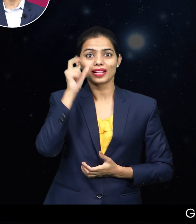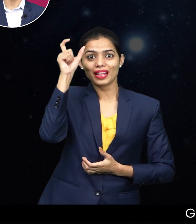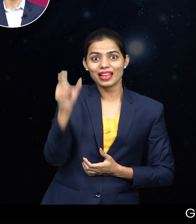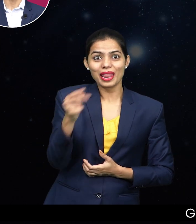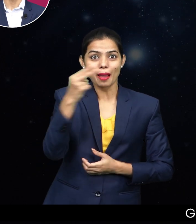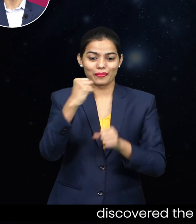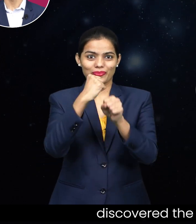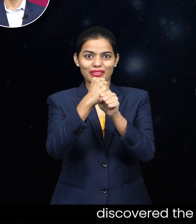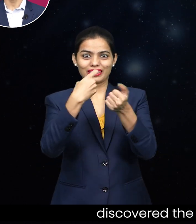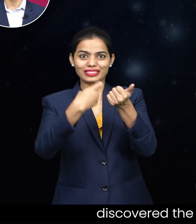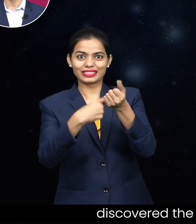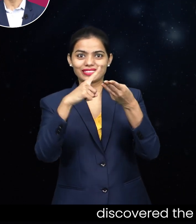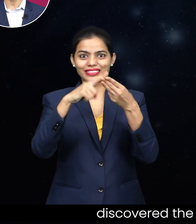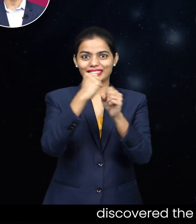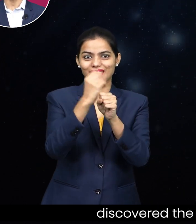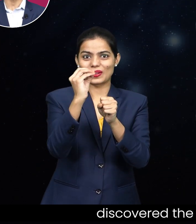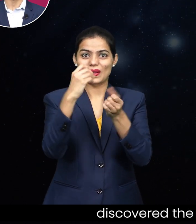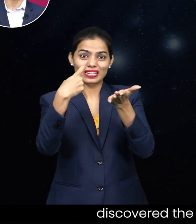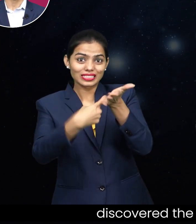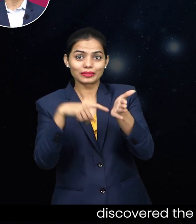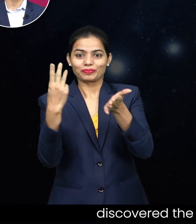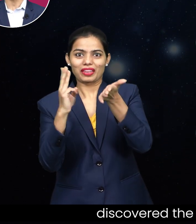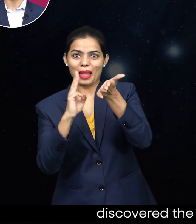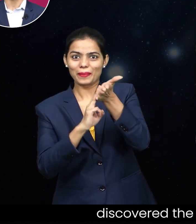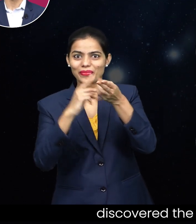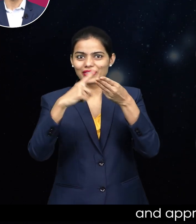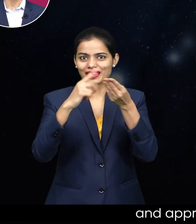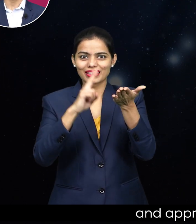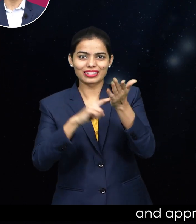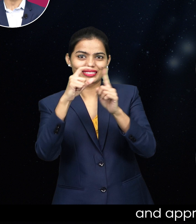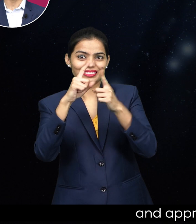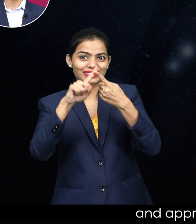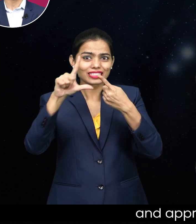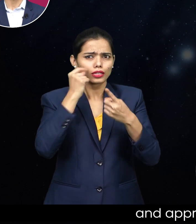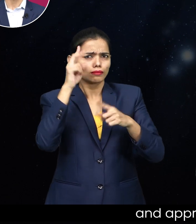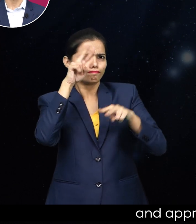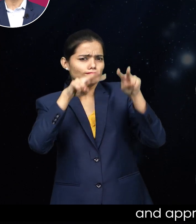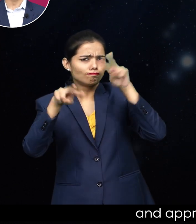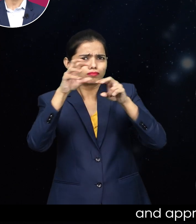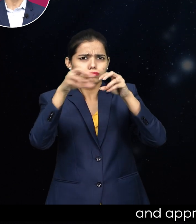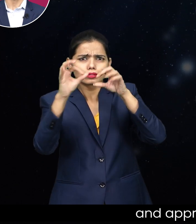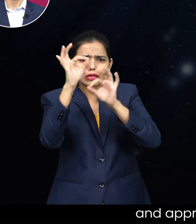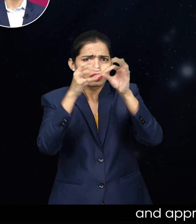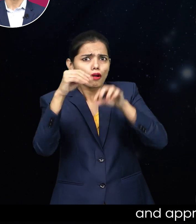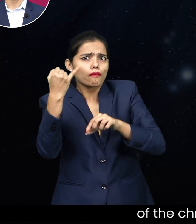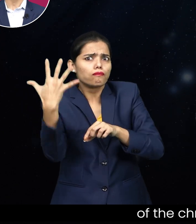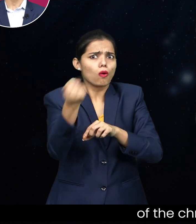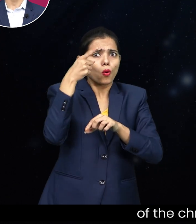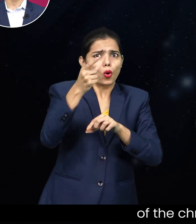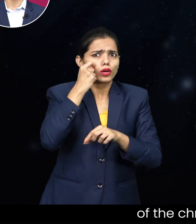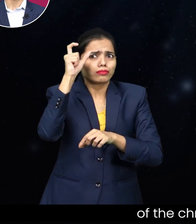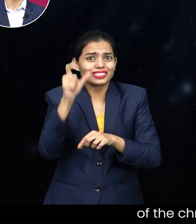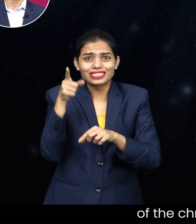Gregor Mendel discovered the heritable elements in peas and approved the central role of